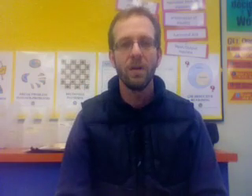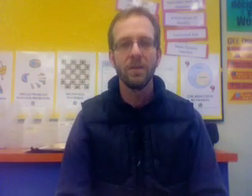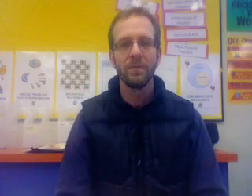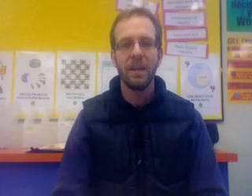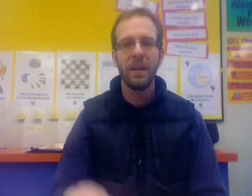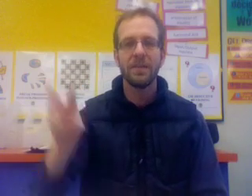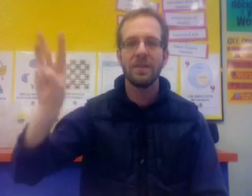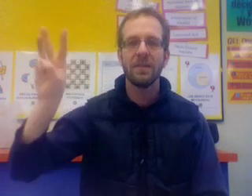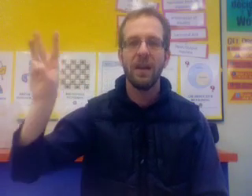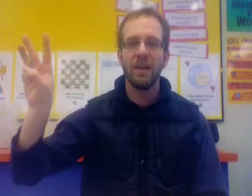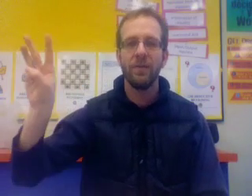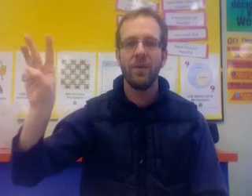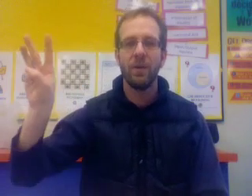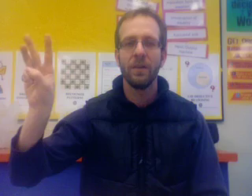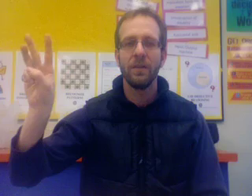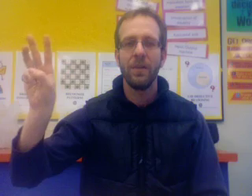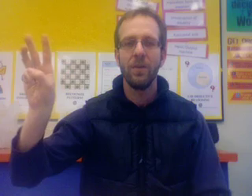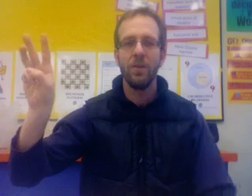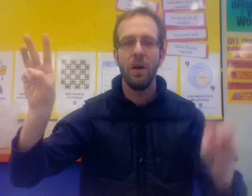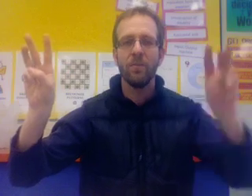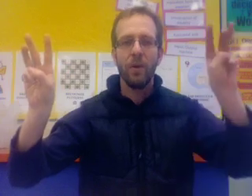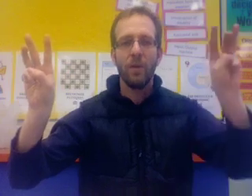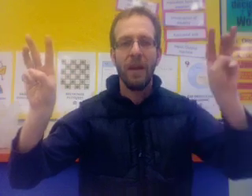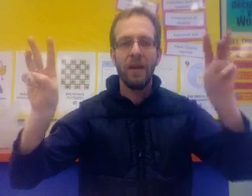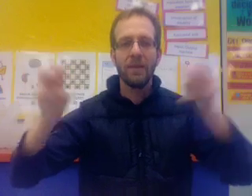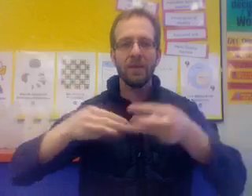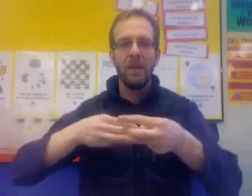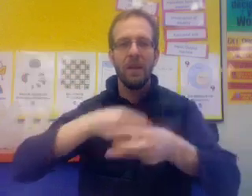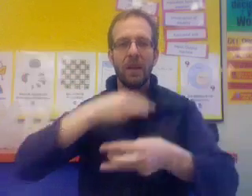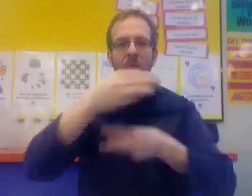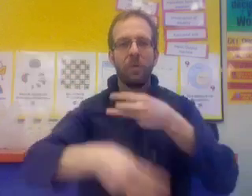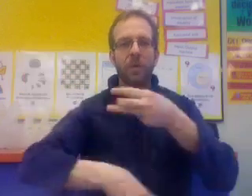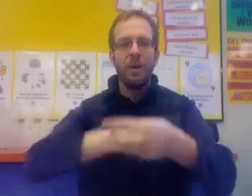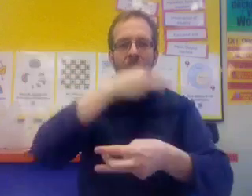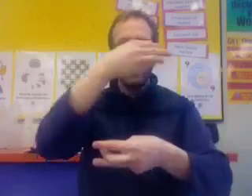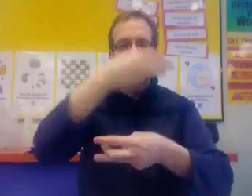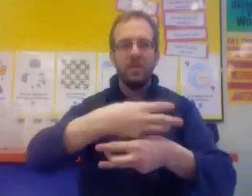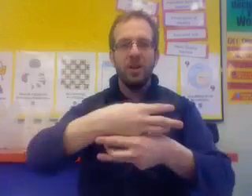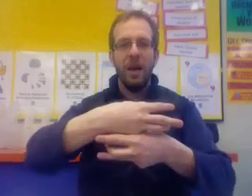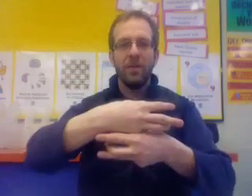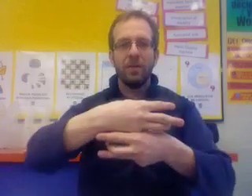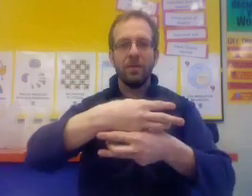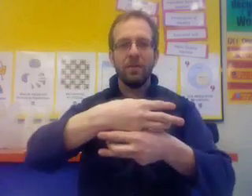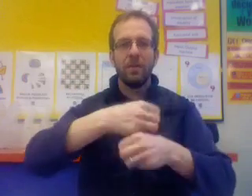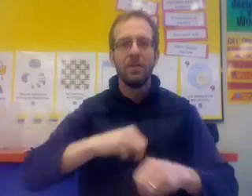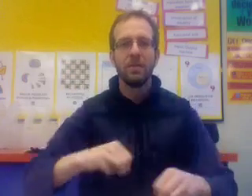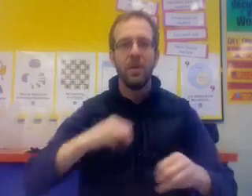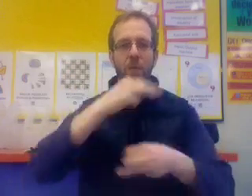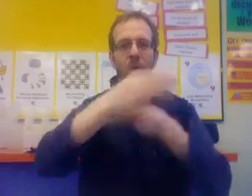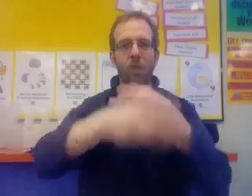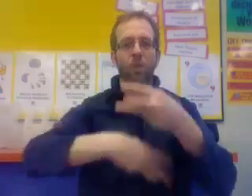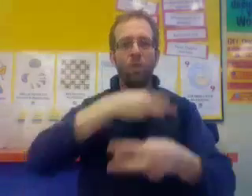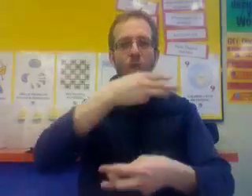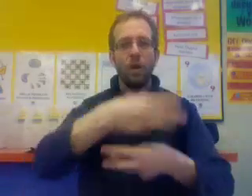World is the sign for W on both hands, and we're going to rotate our hands to the top. So,